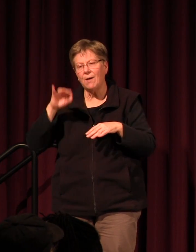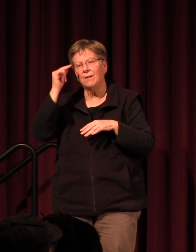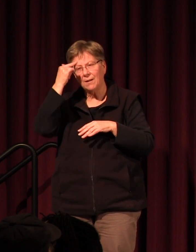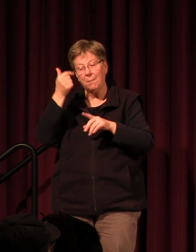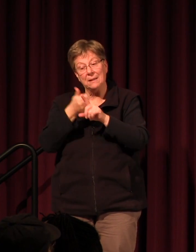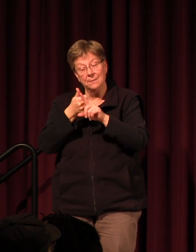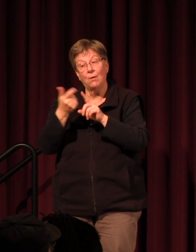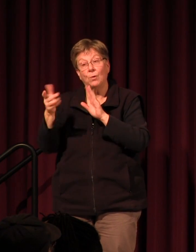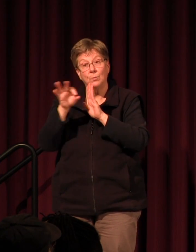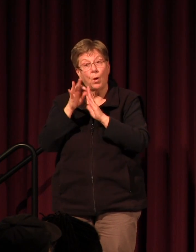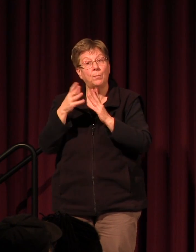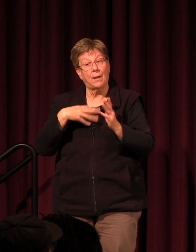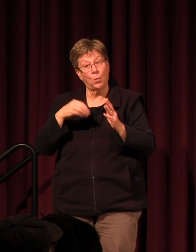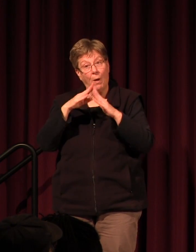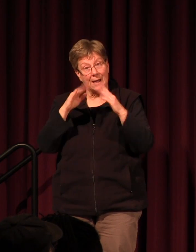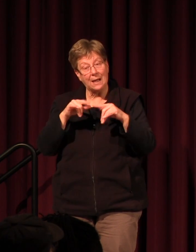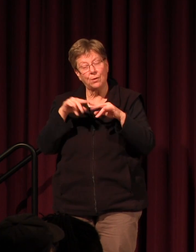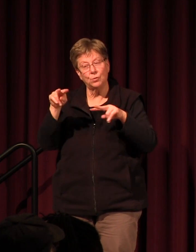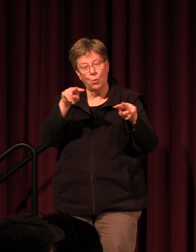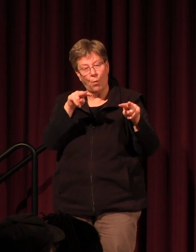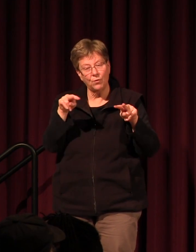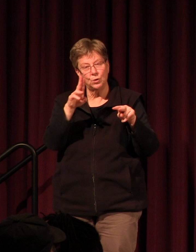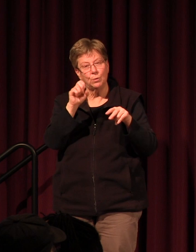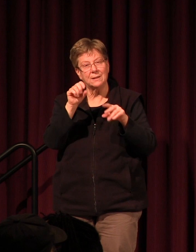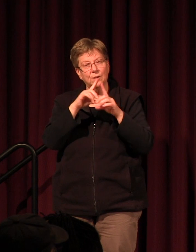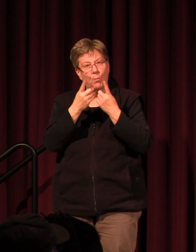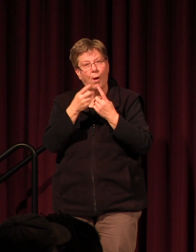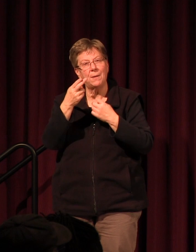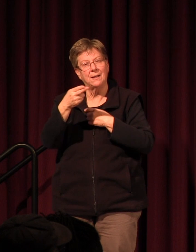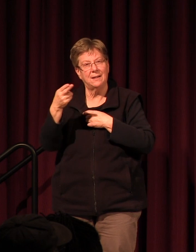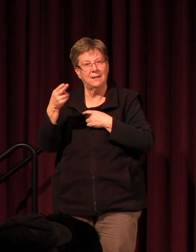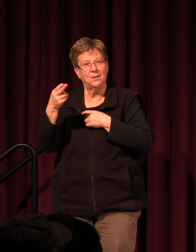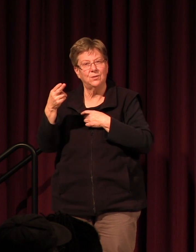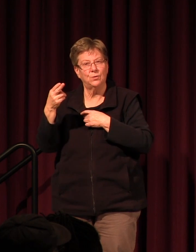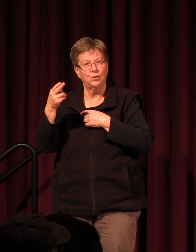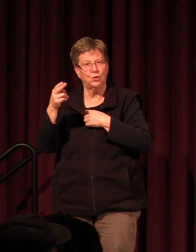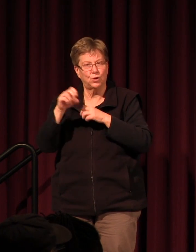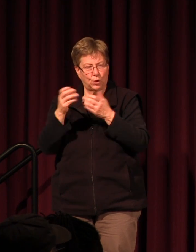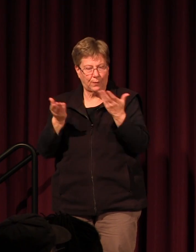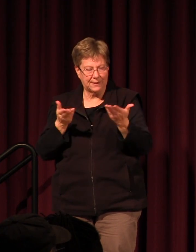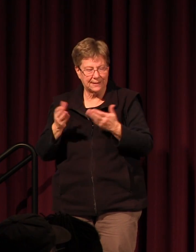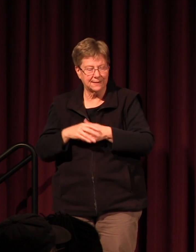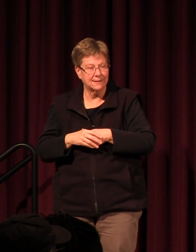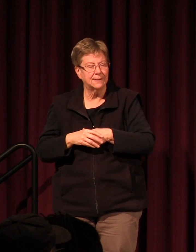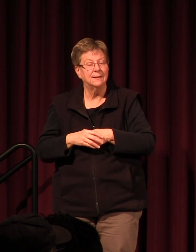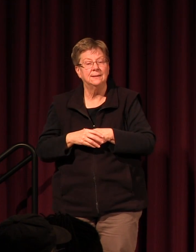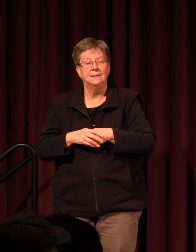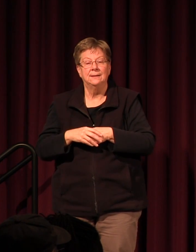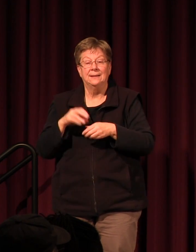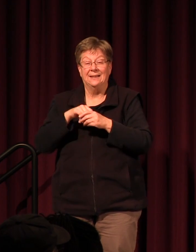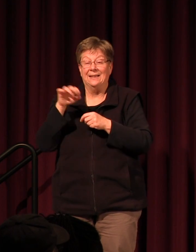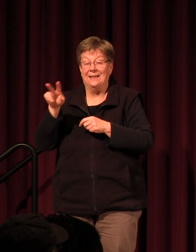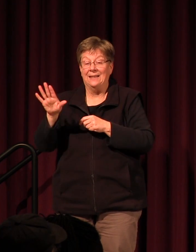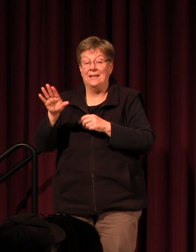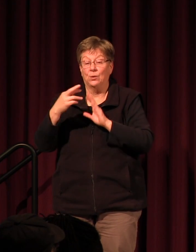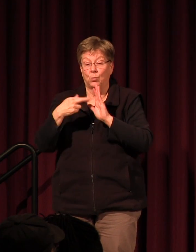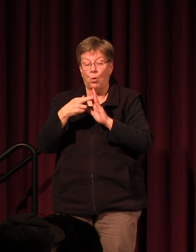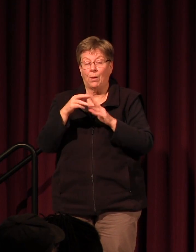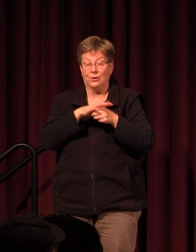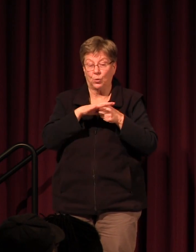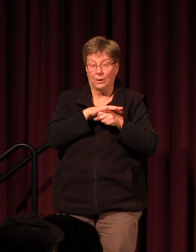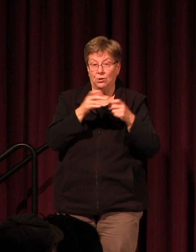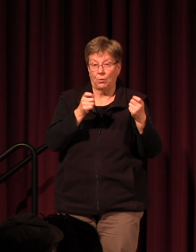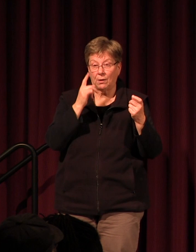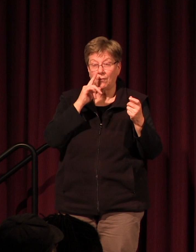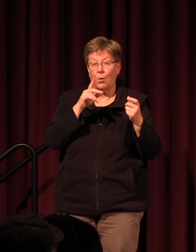having been appointed by the White House to oversee the U.S. Department of Health and Human Services. In his dual role as the Regional Director